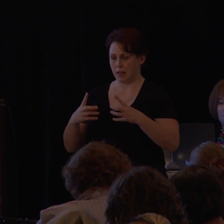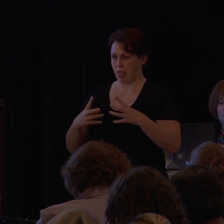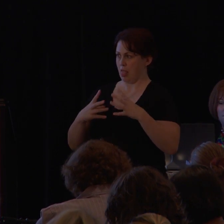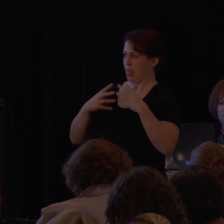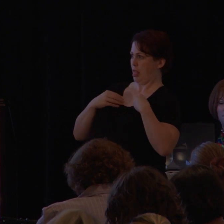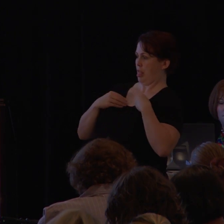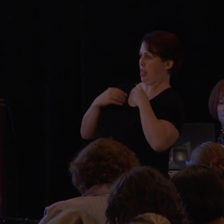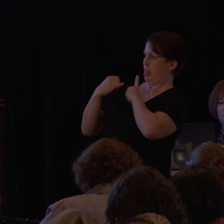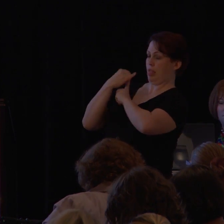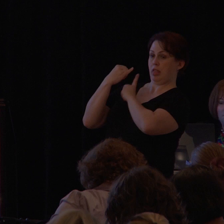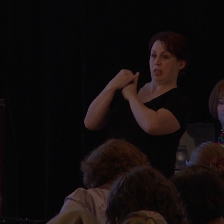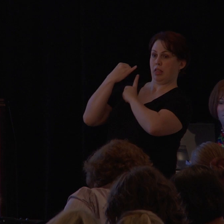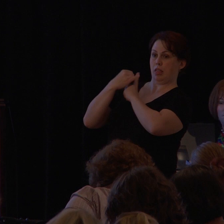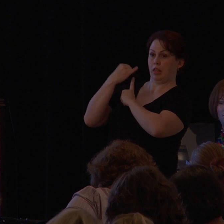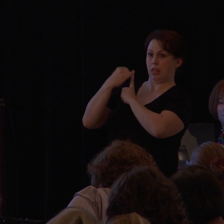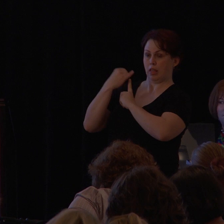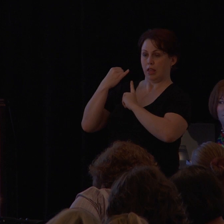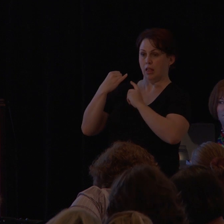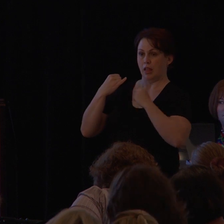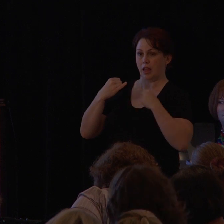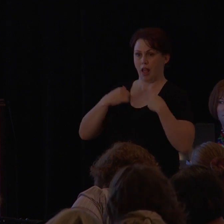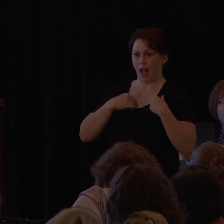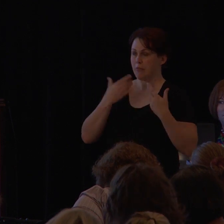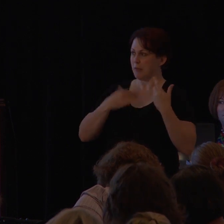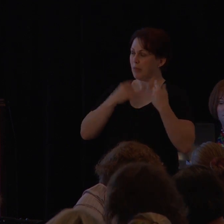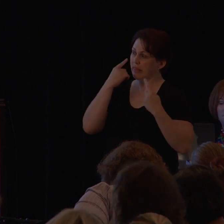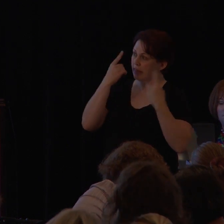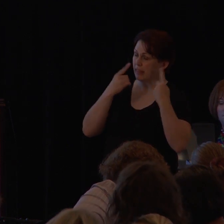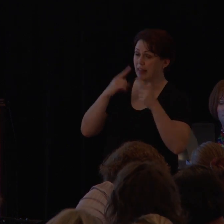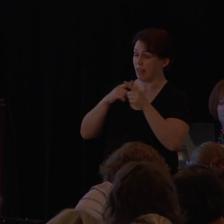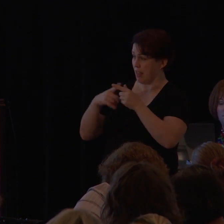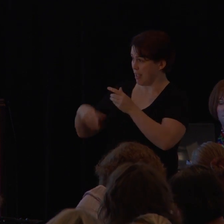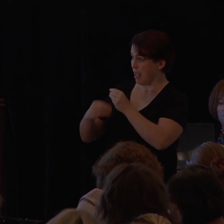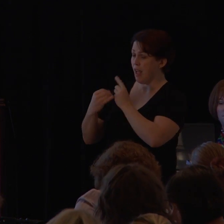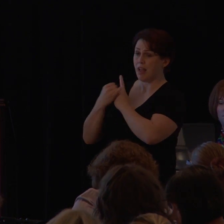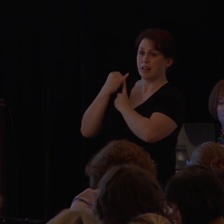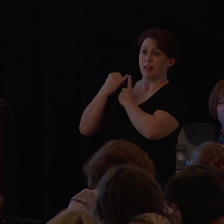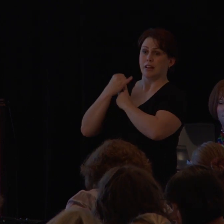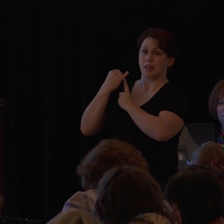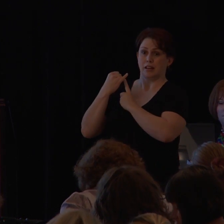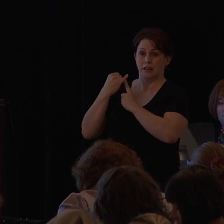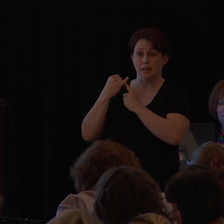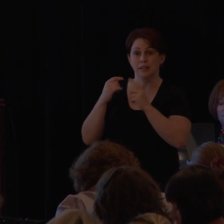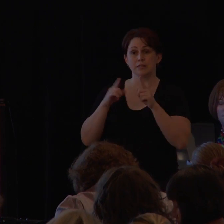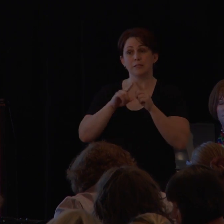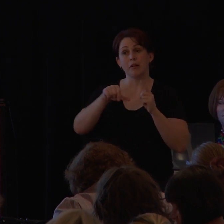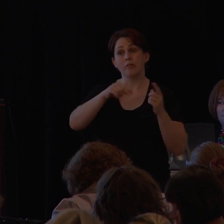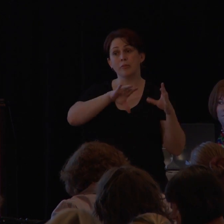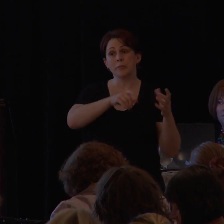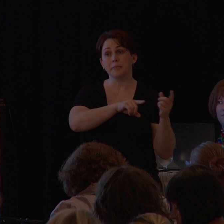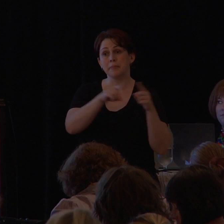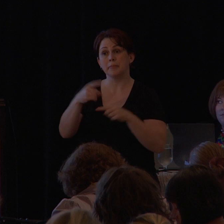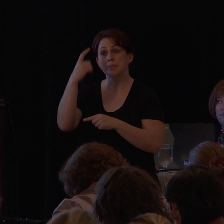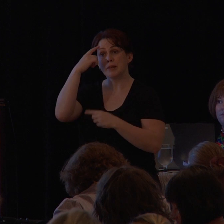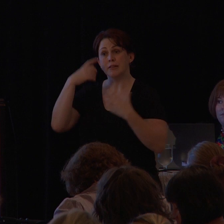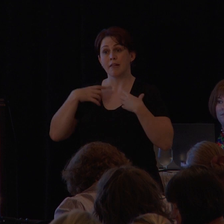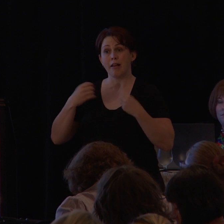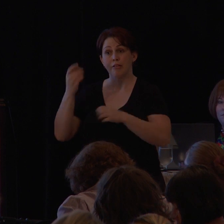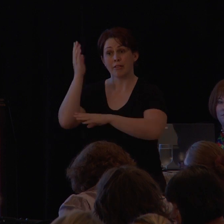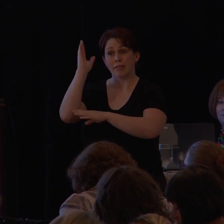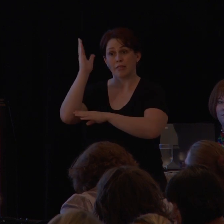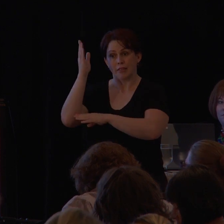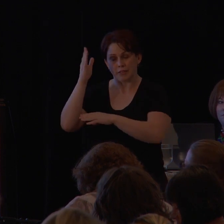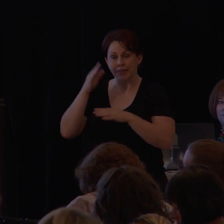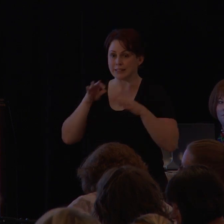in circumstances where people are otherwise vulnerable. And we had presentations from mental health groups saying that it would be, in a sense,